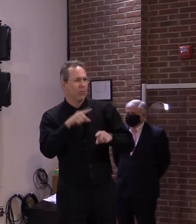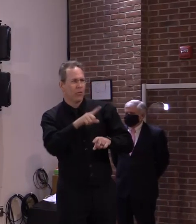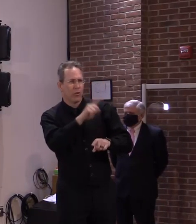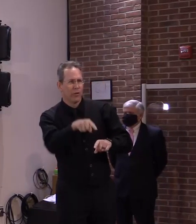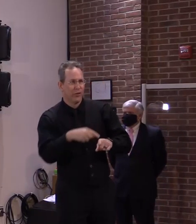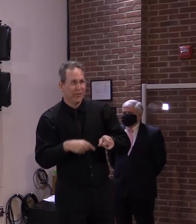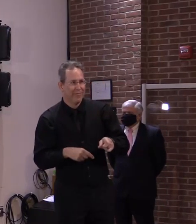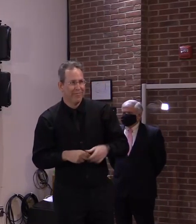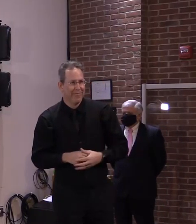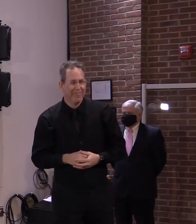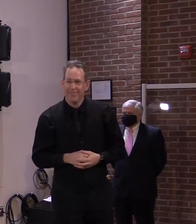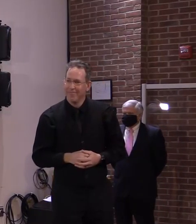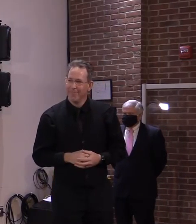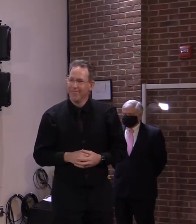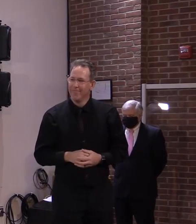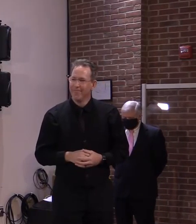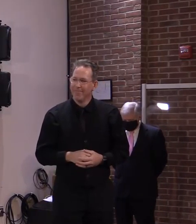thanks.